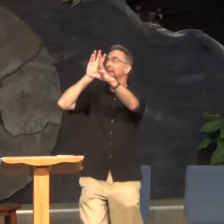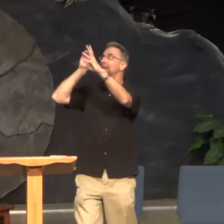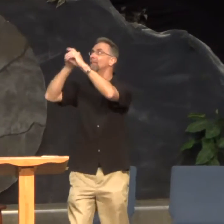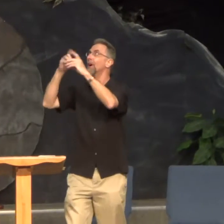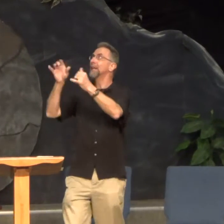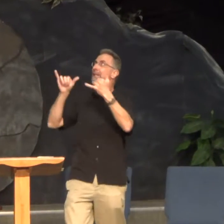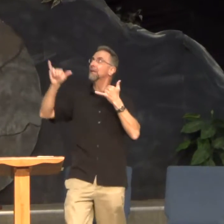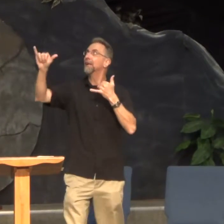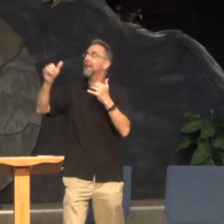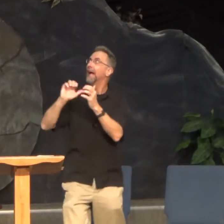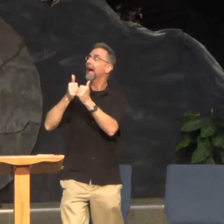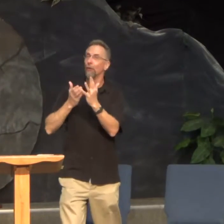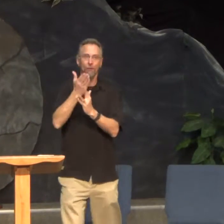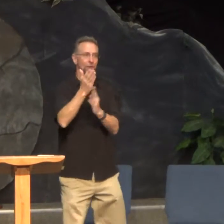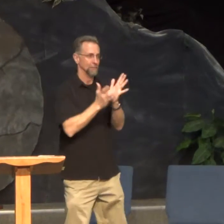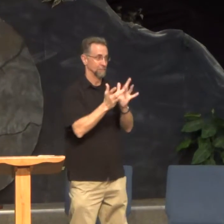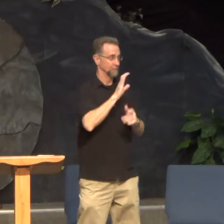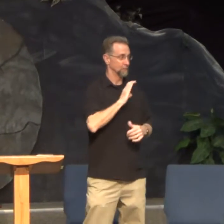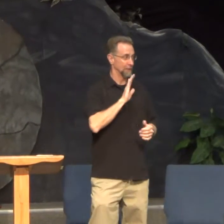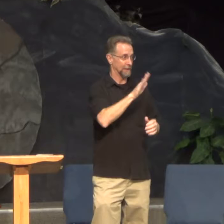How do we get from here to eternity